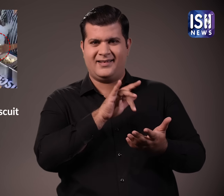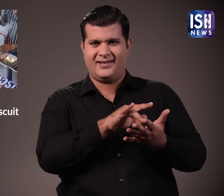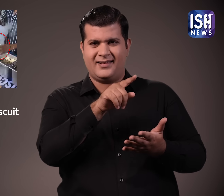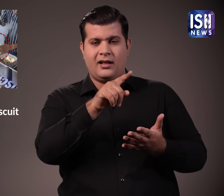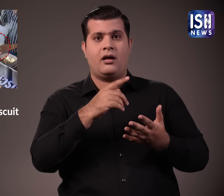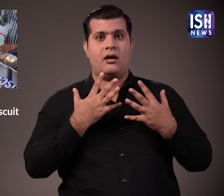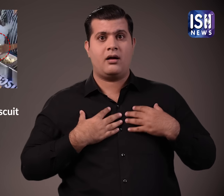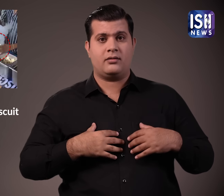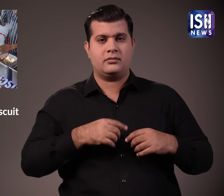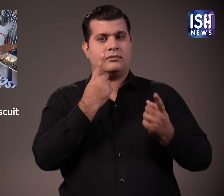inspect the shop.